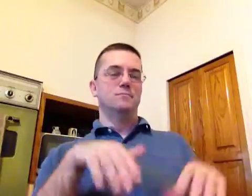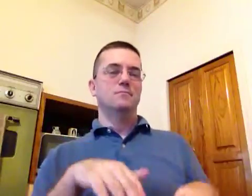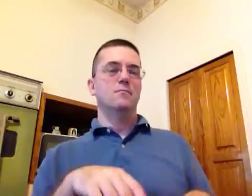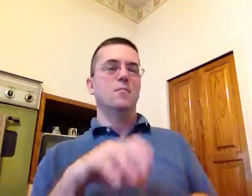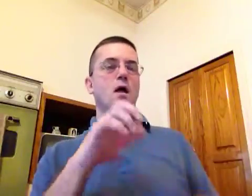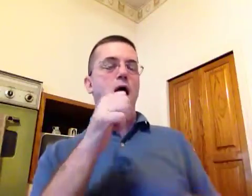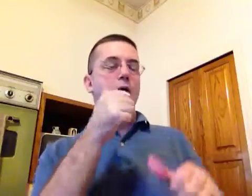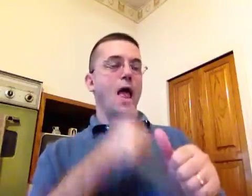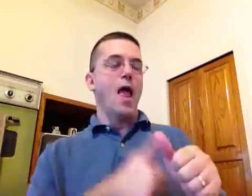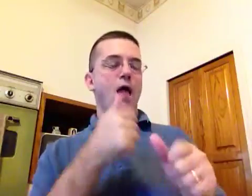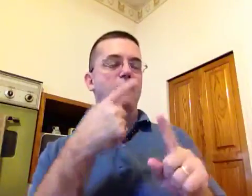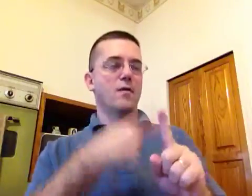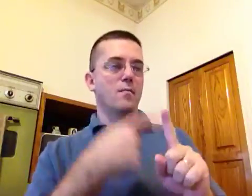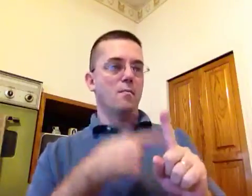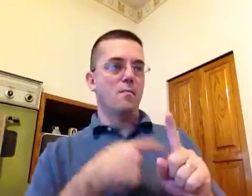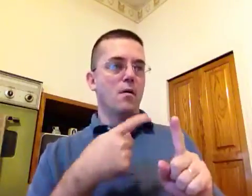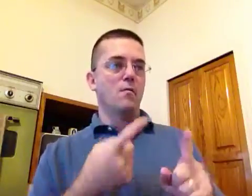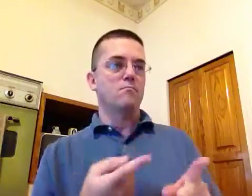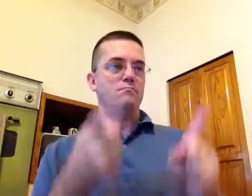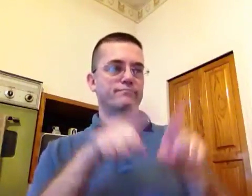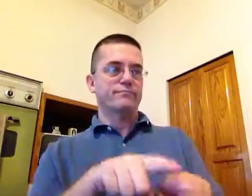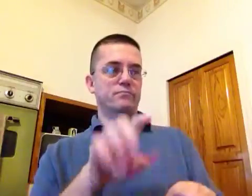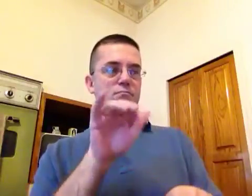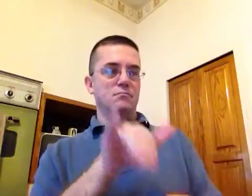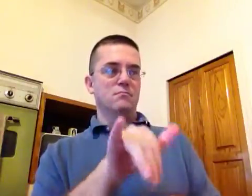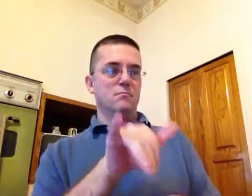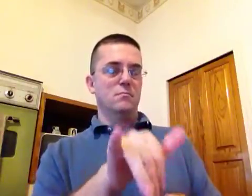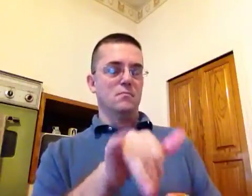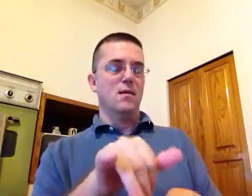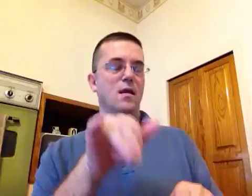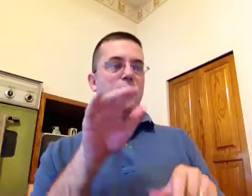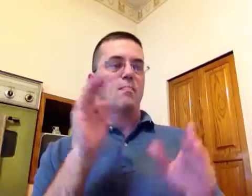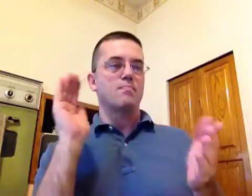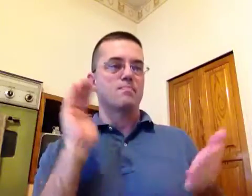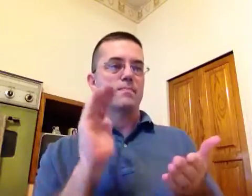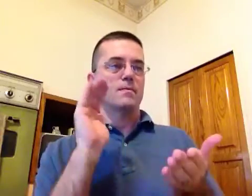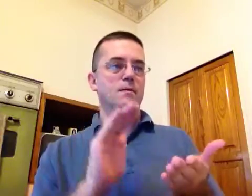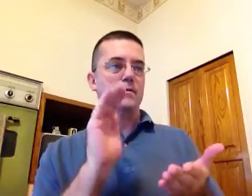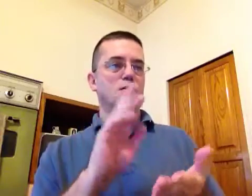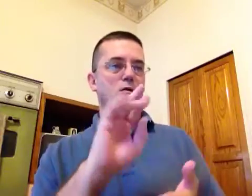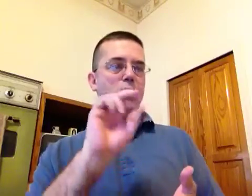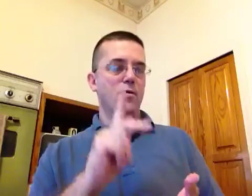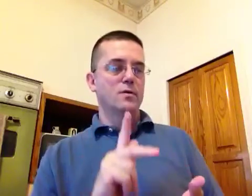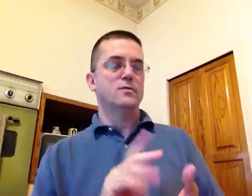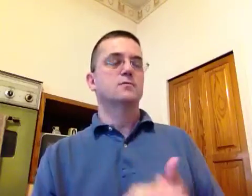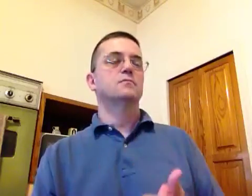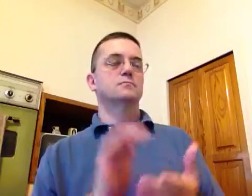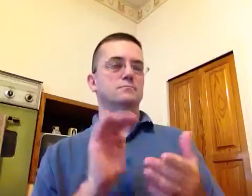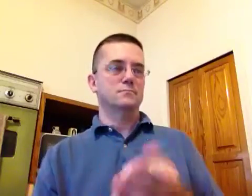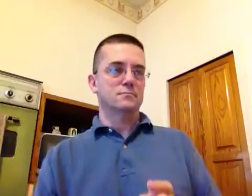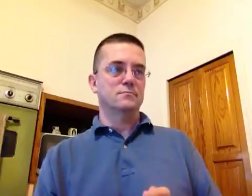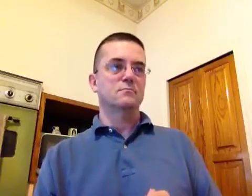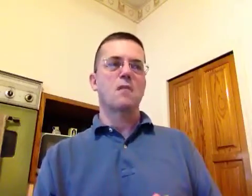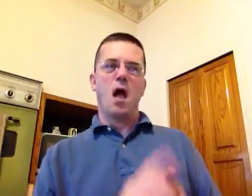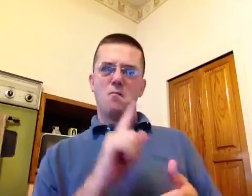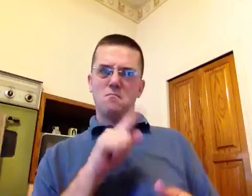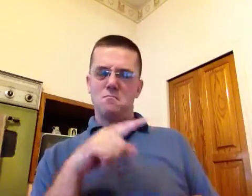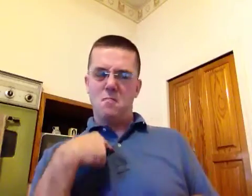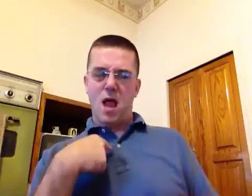every month that this contract stays in place, there's less and less and less risk. Okay. So I would do it. But